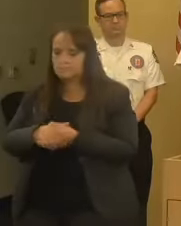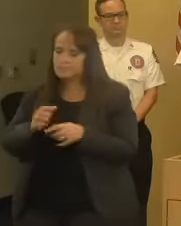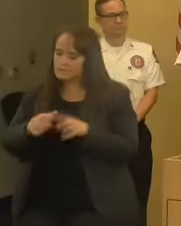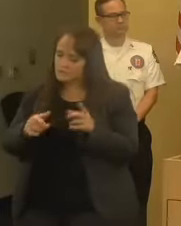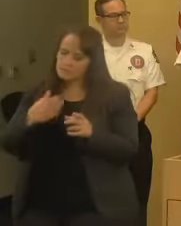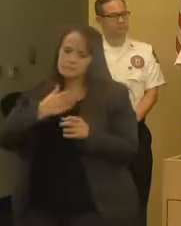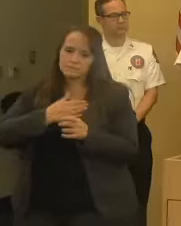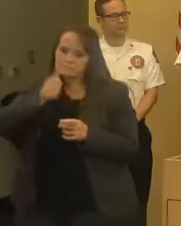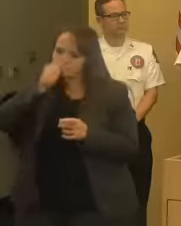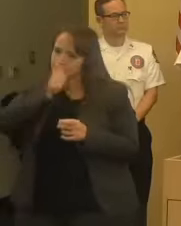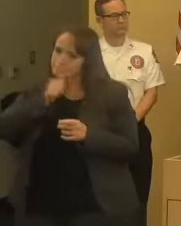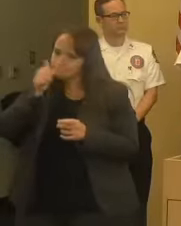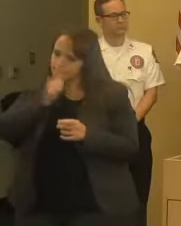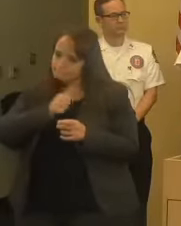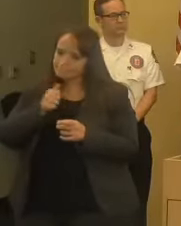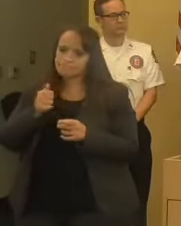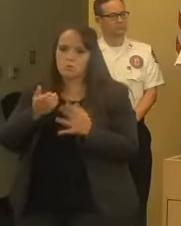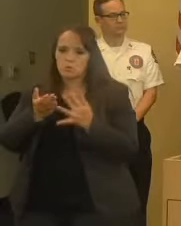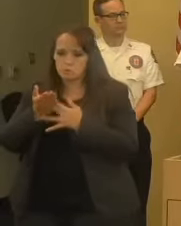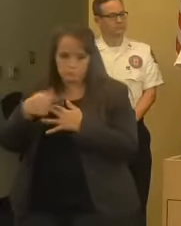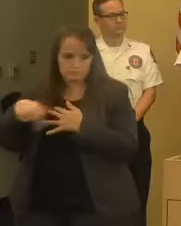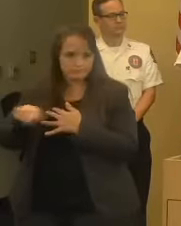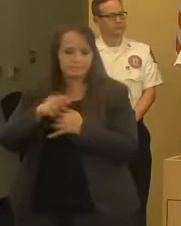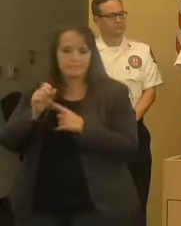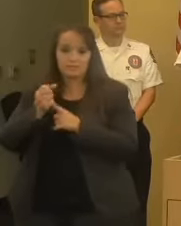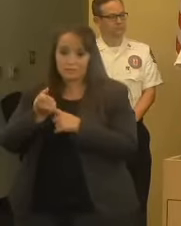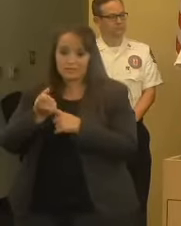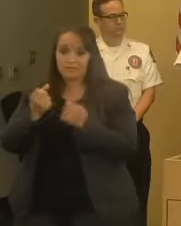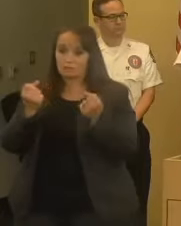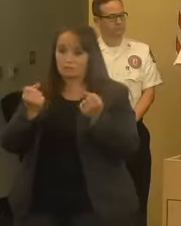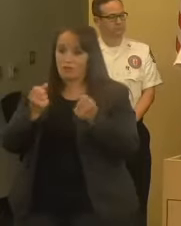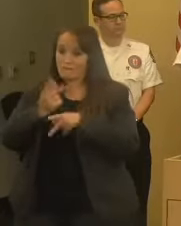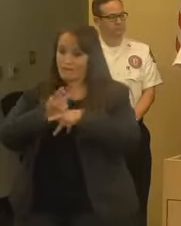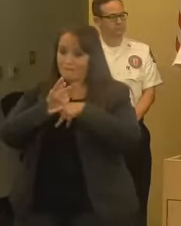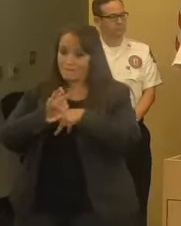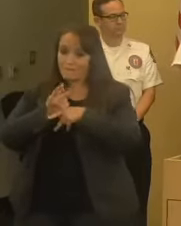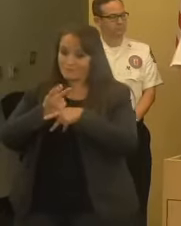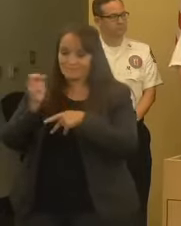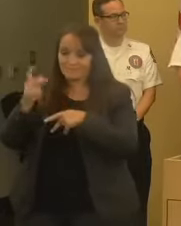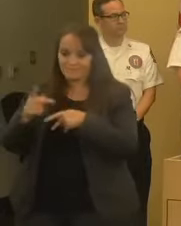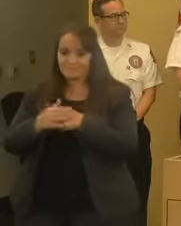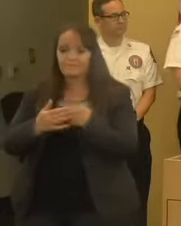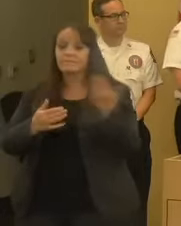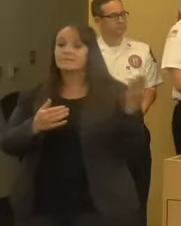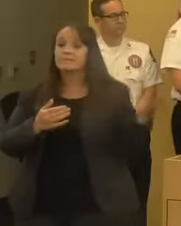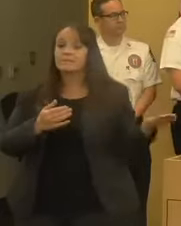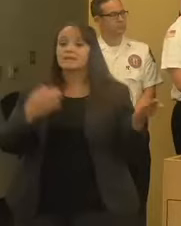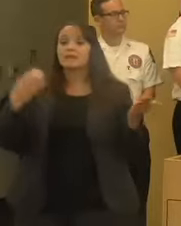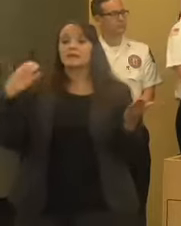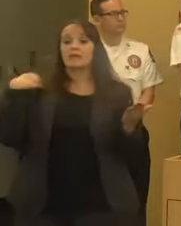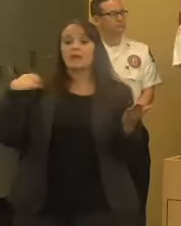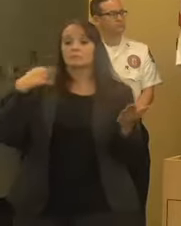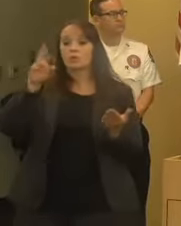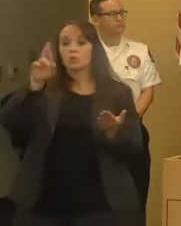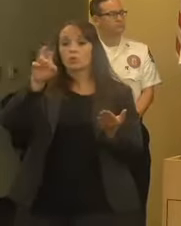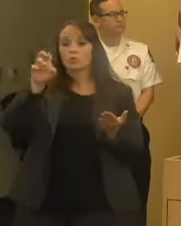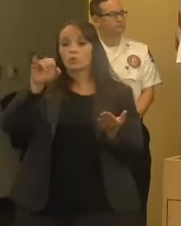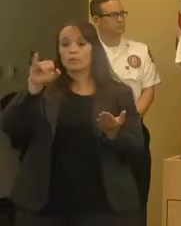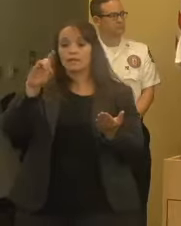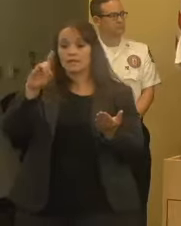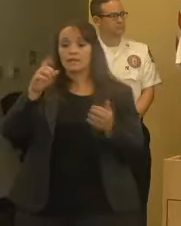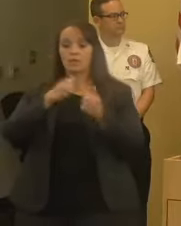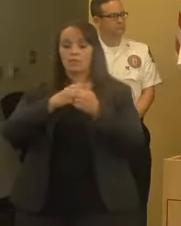patience through this and drive carefully. And with that, I'd like to turn it over to Captain Reed with the Coast Guard.